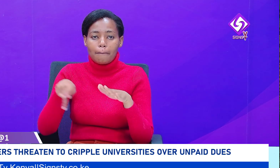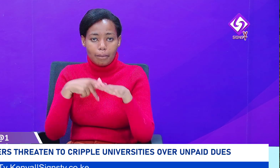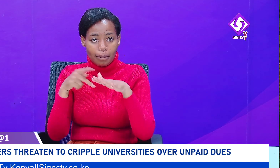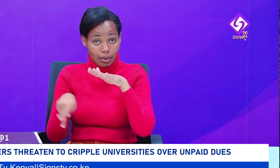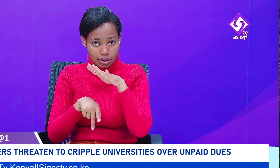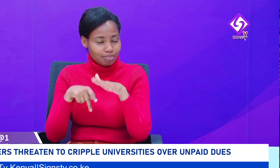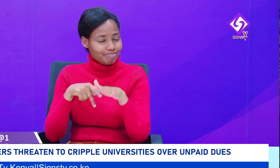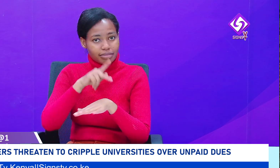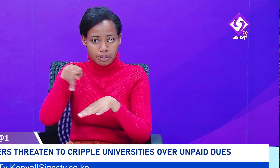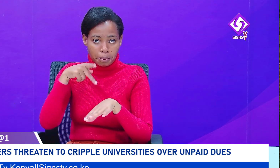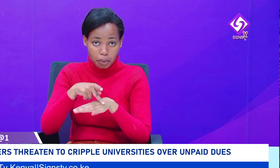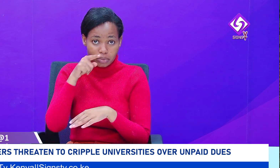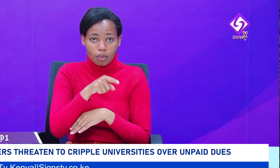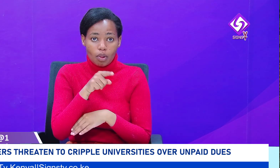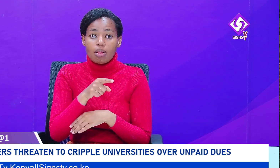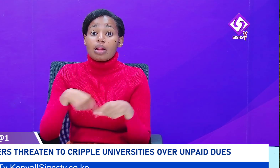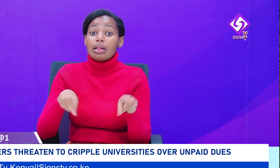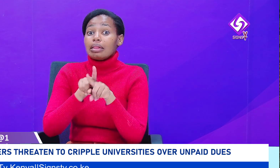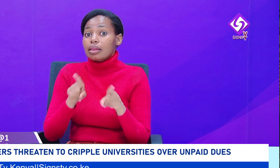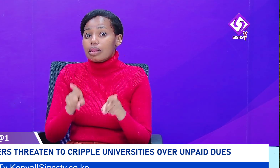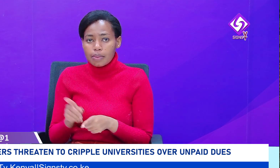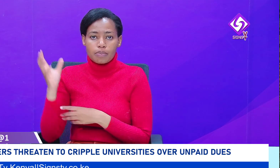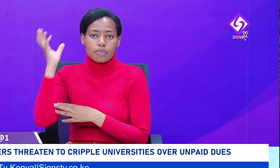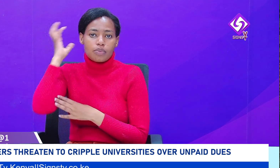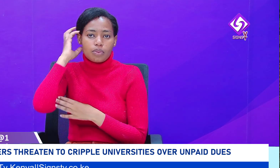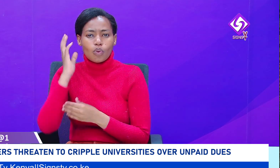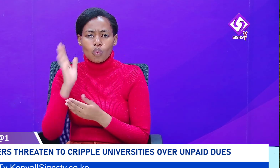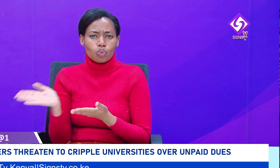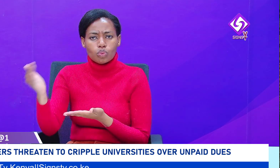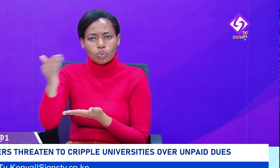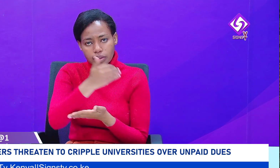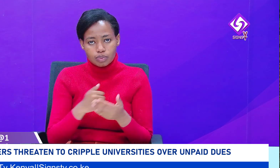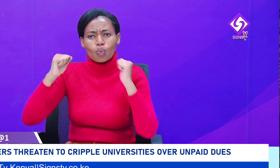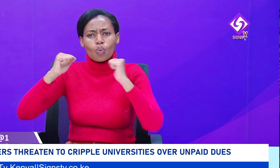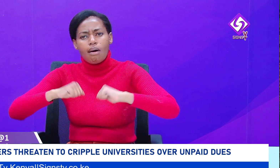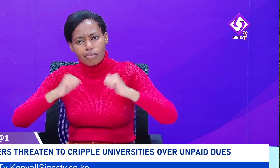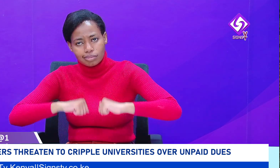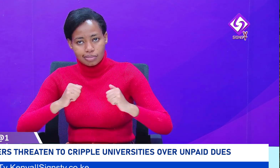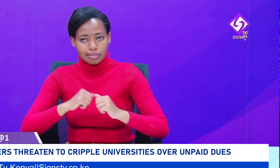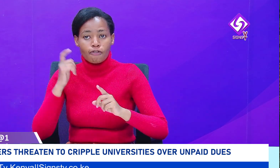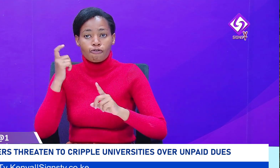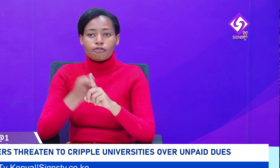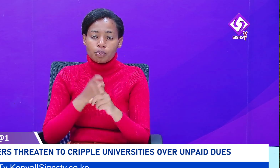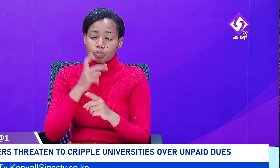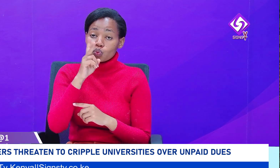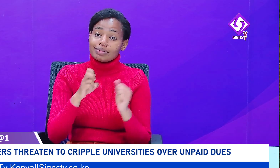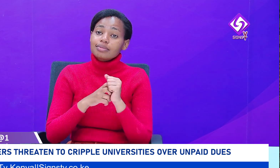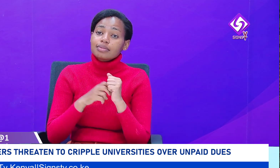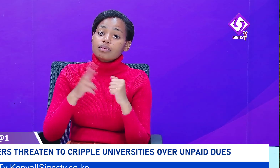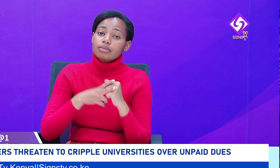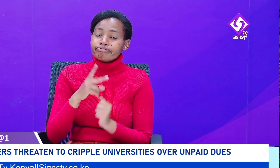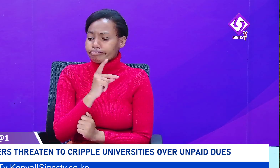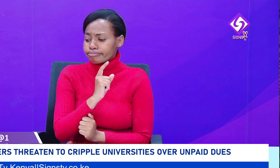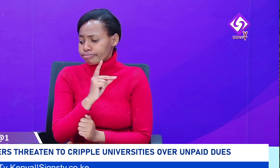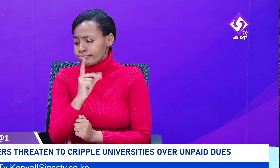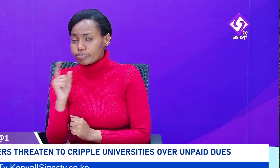key provisions of the collective bargaining agreement, CBAs, from 2017 to 2021